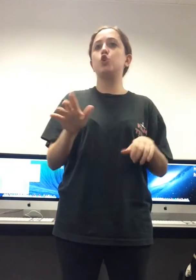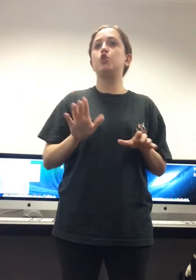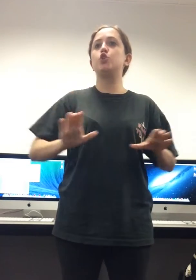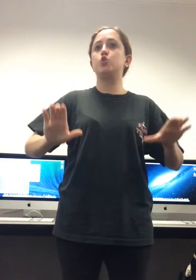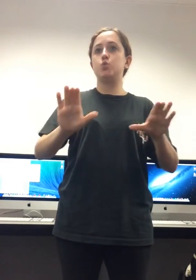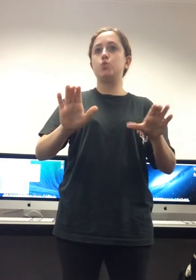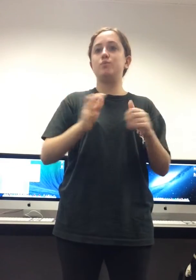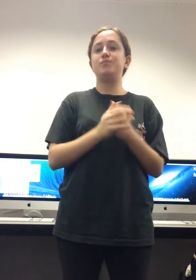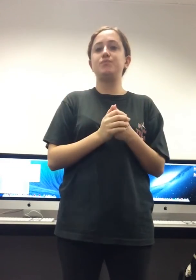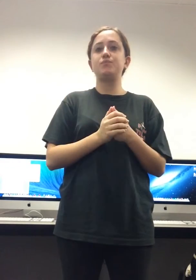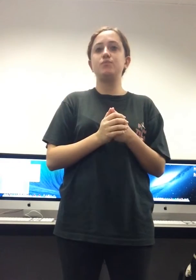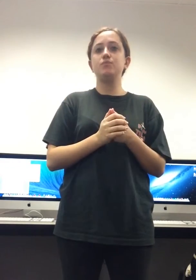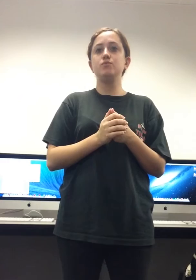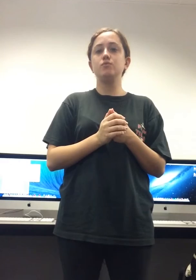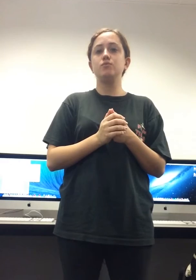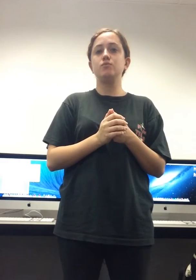For many, it was a great time.